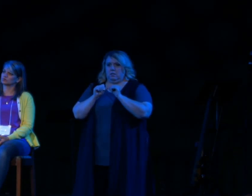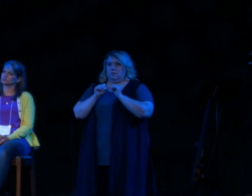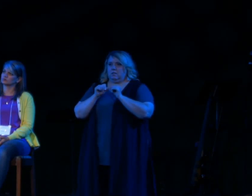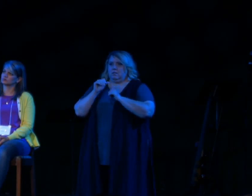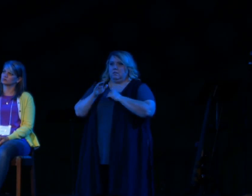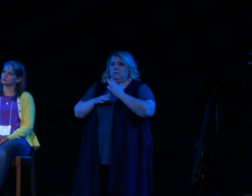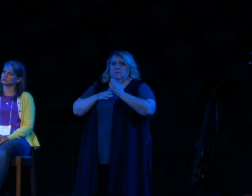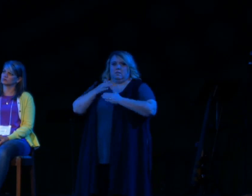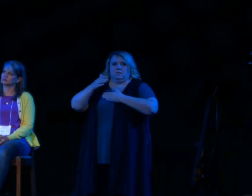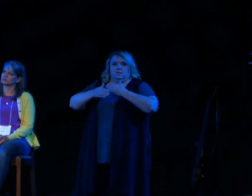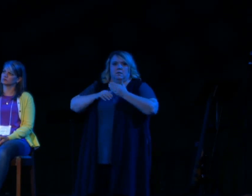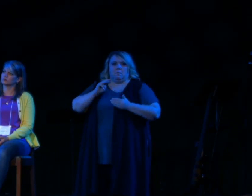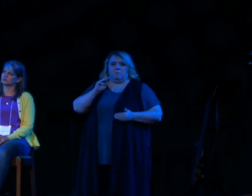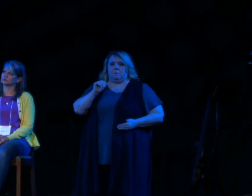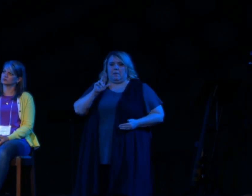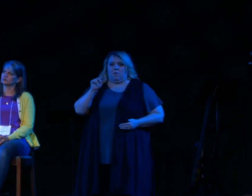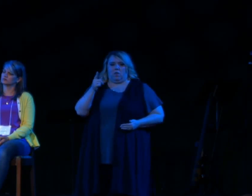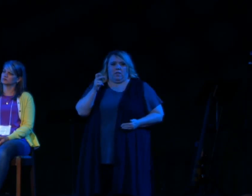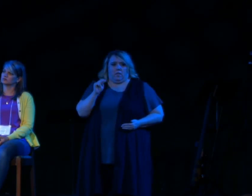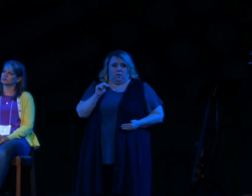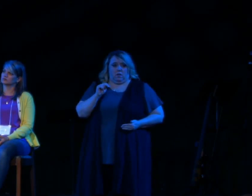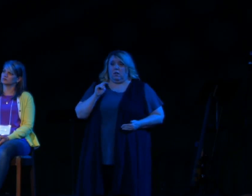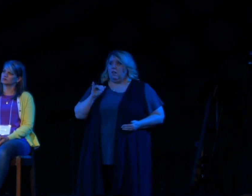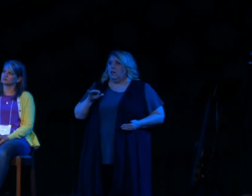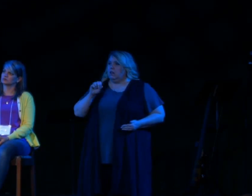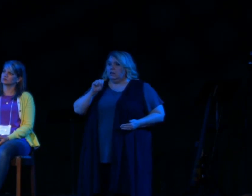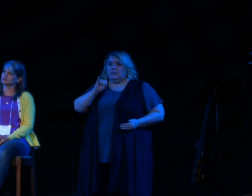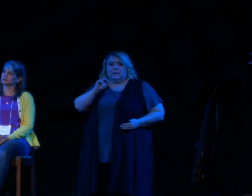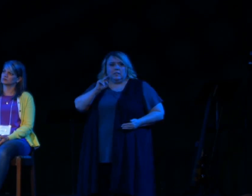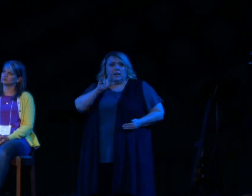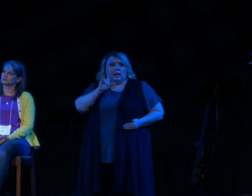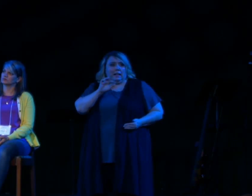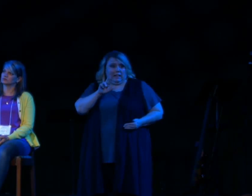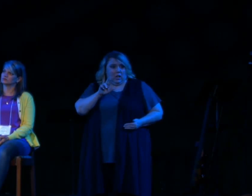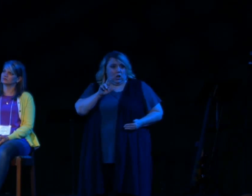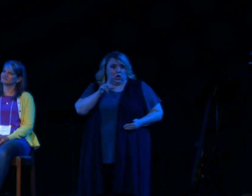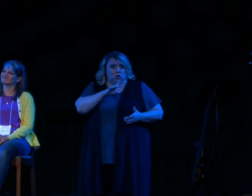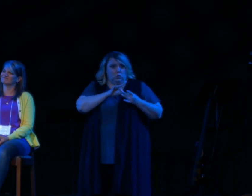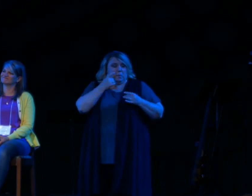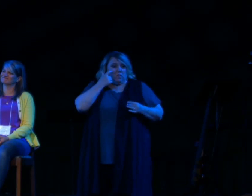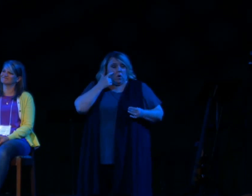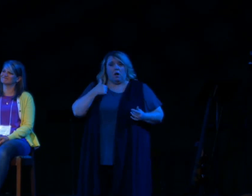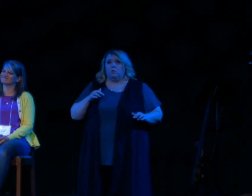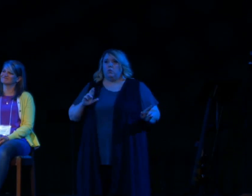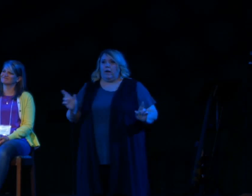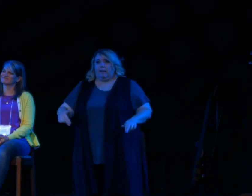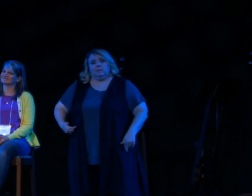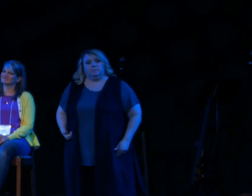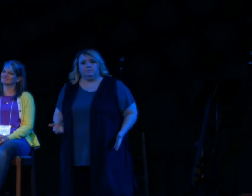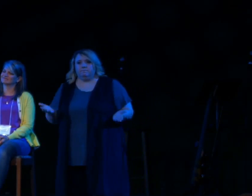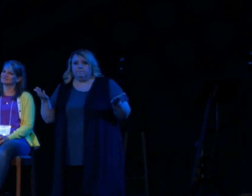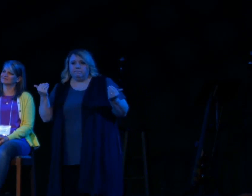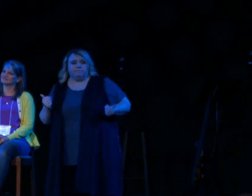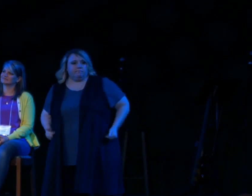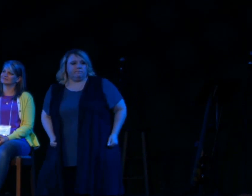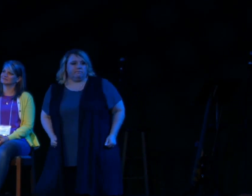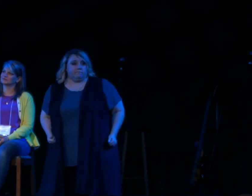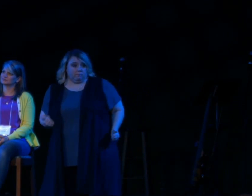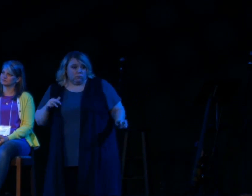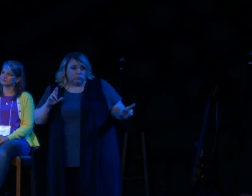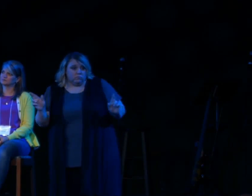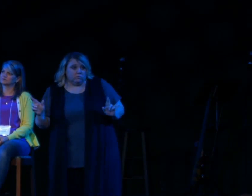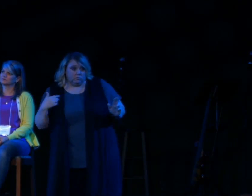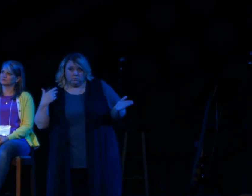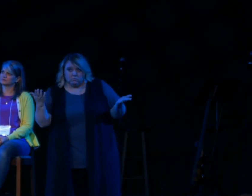can quote my guy, Sinclair, who was standing up here earlier, I'm up for it. I'm up for it. Are you up for